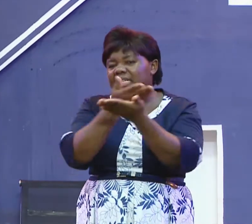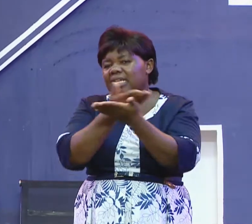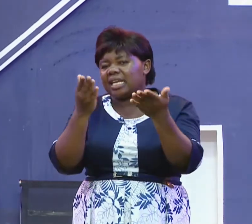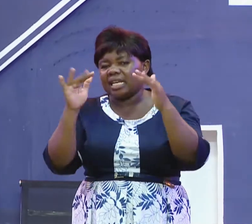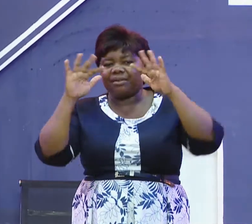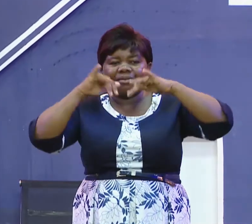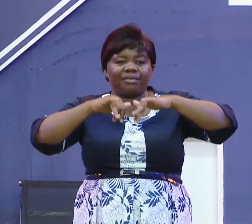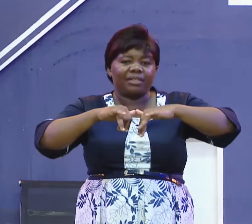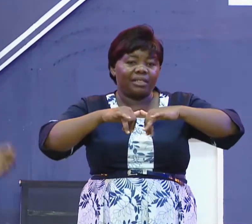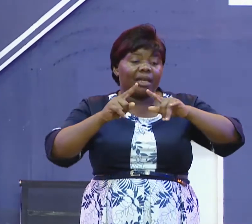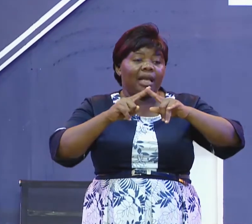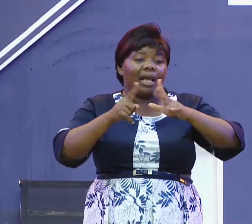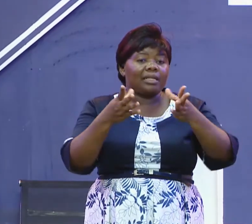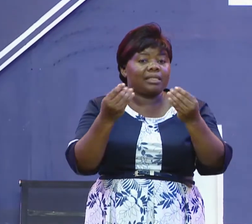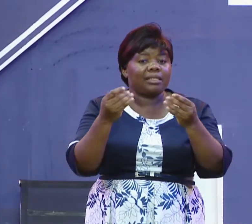to